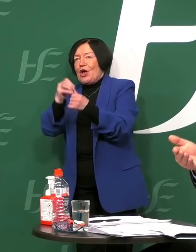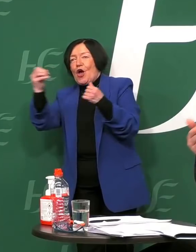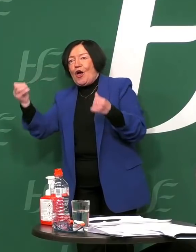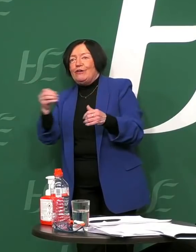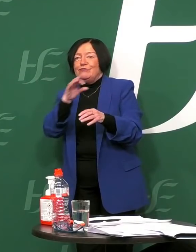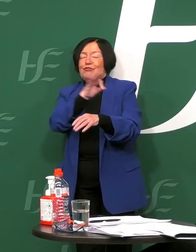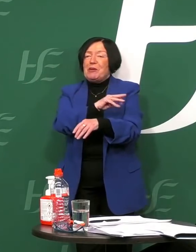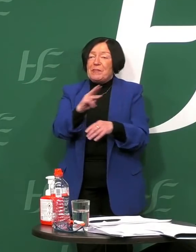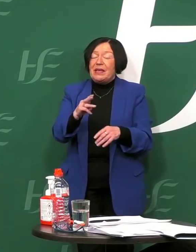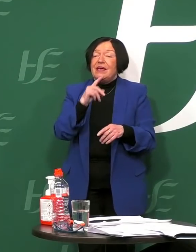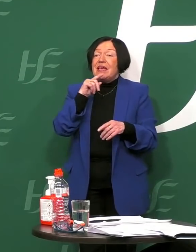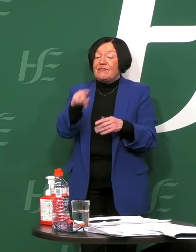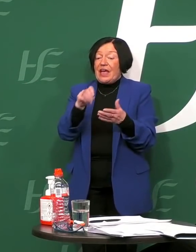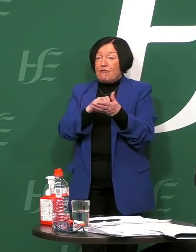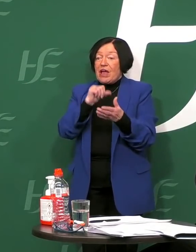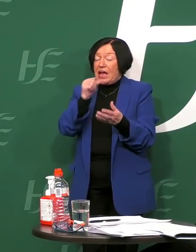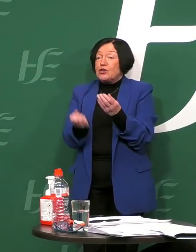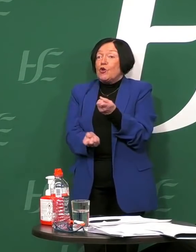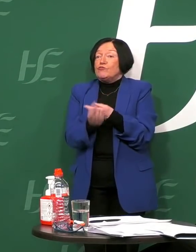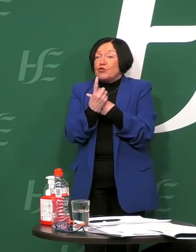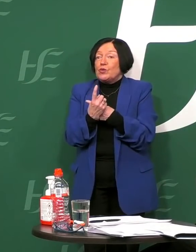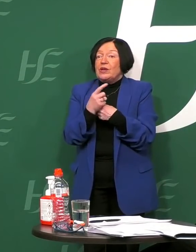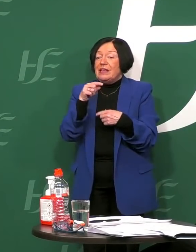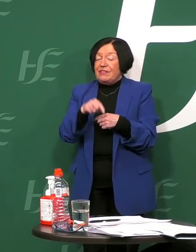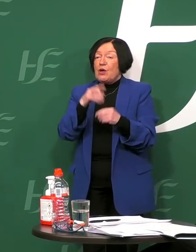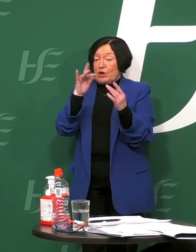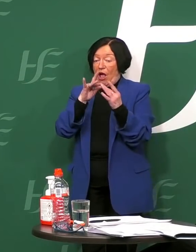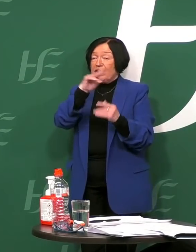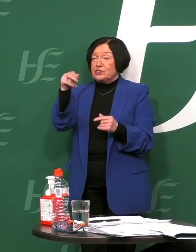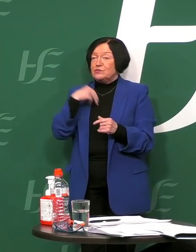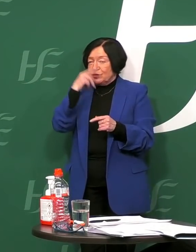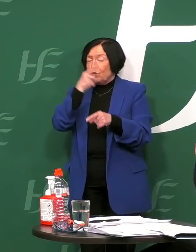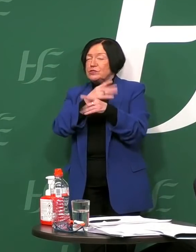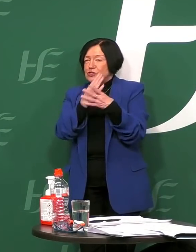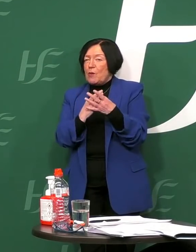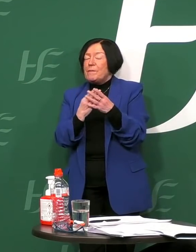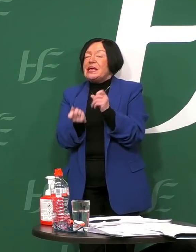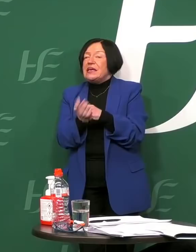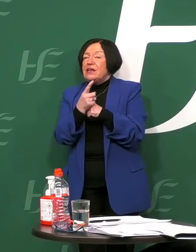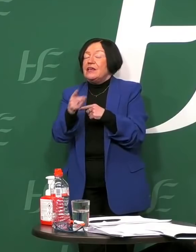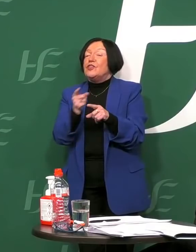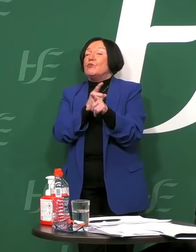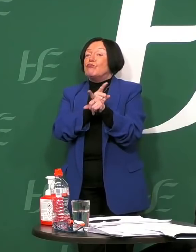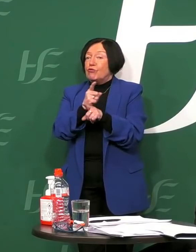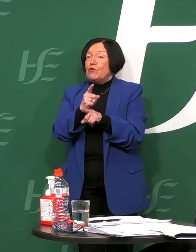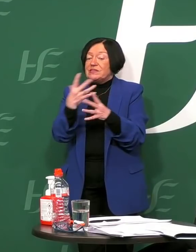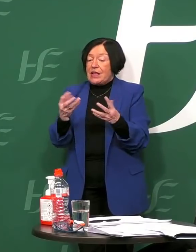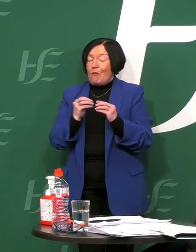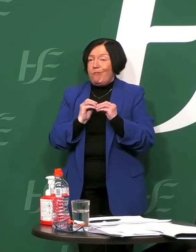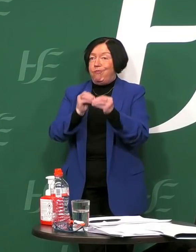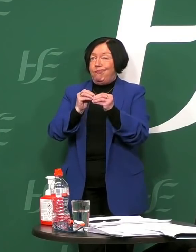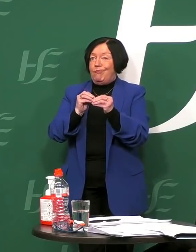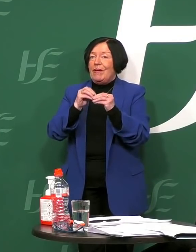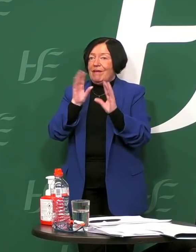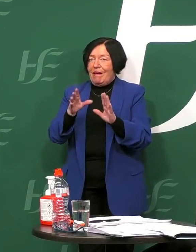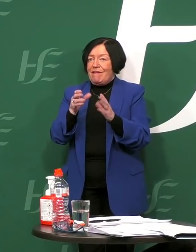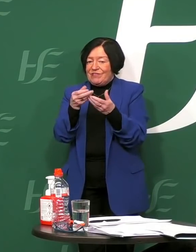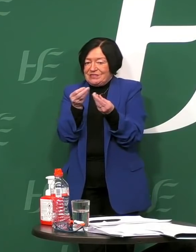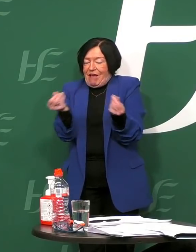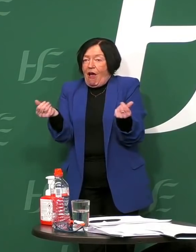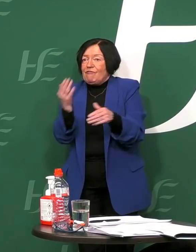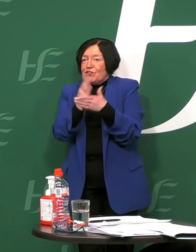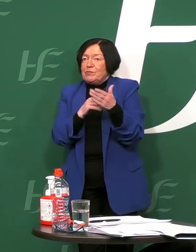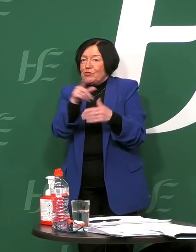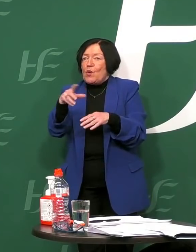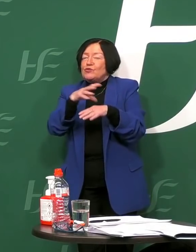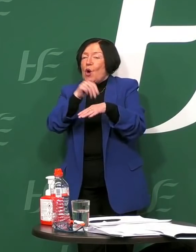channel. If that record hadn't come through, they were contacting us, and we know there were some issues there. The improvements we've made have addressed some of those